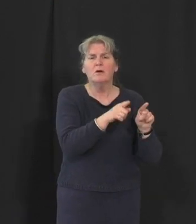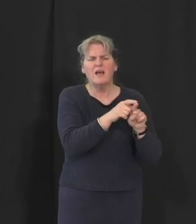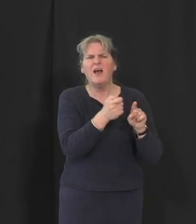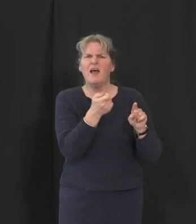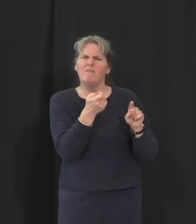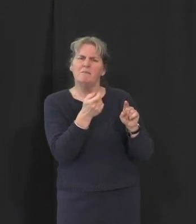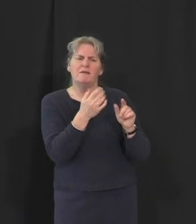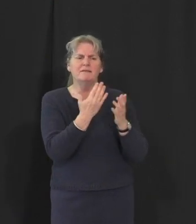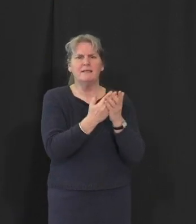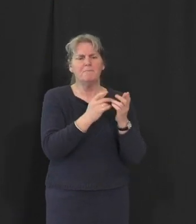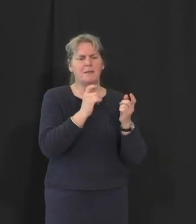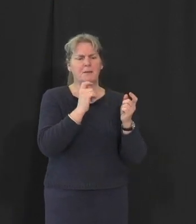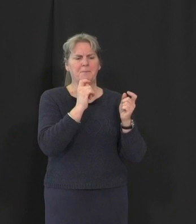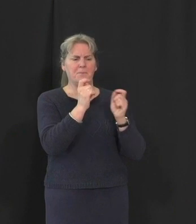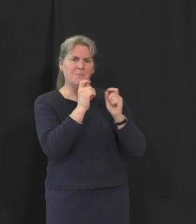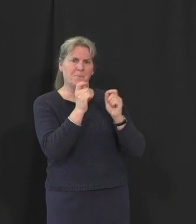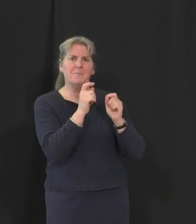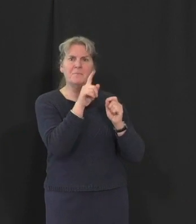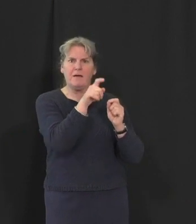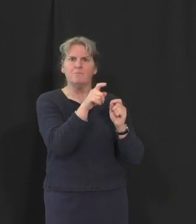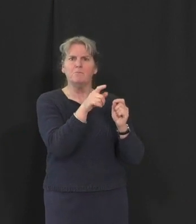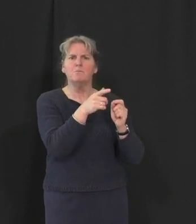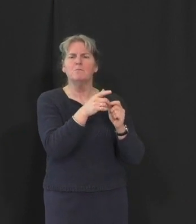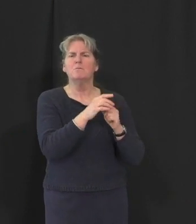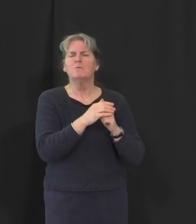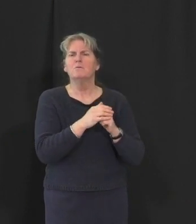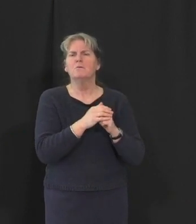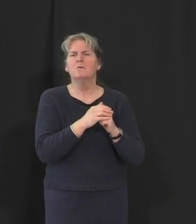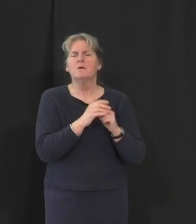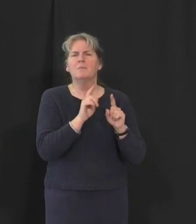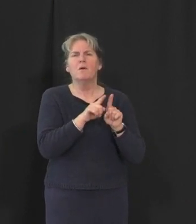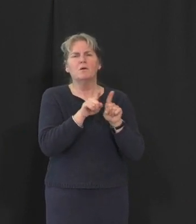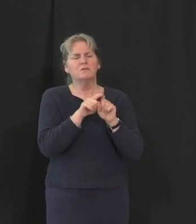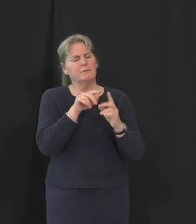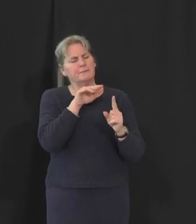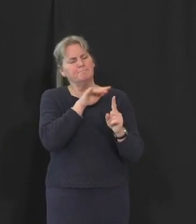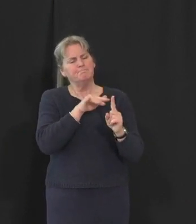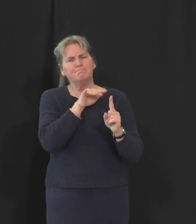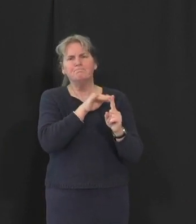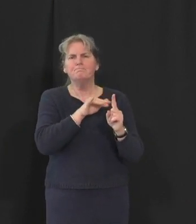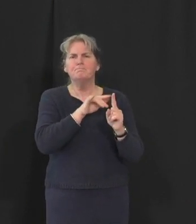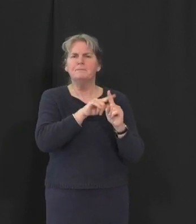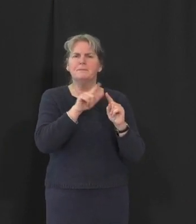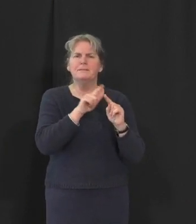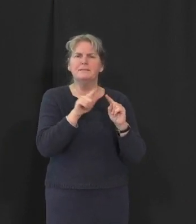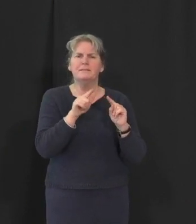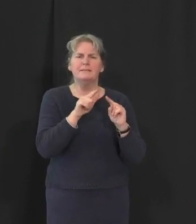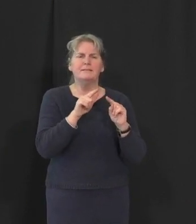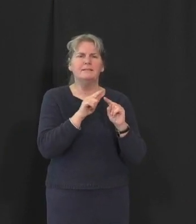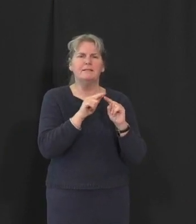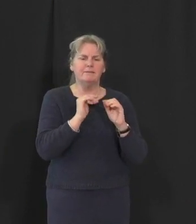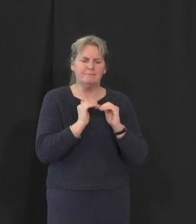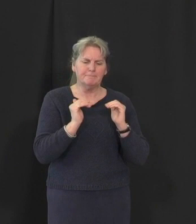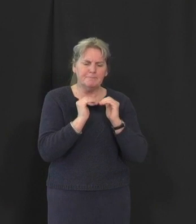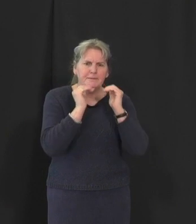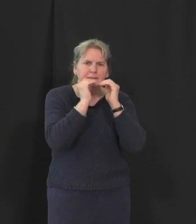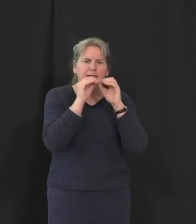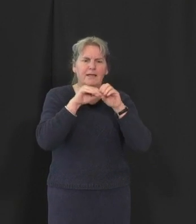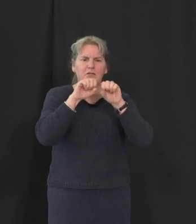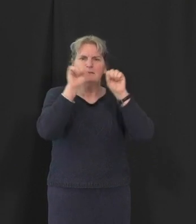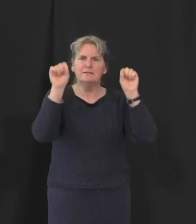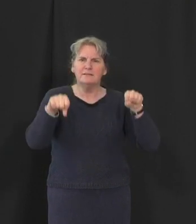tweaks to make to that, and we want to look at various tiers of surge capacity within the